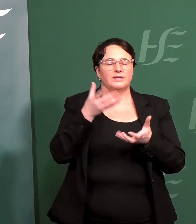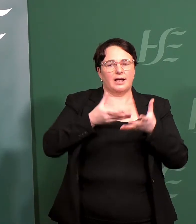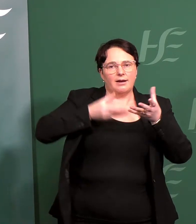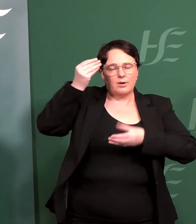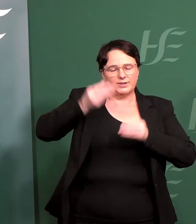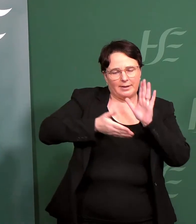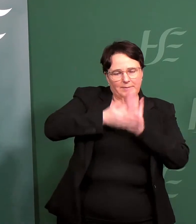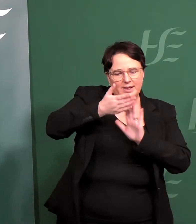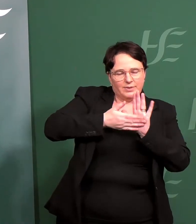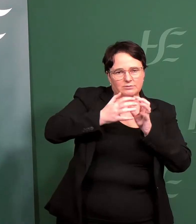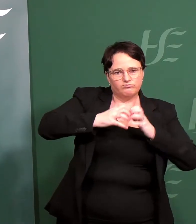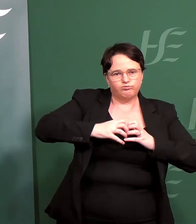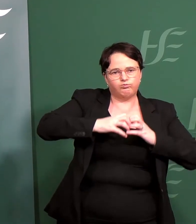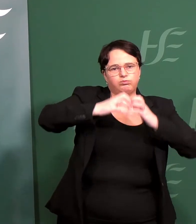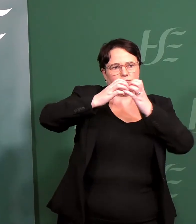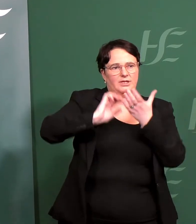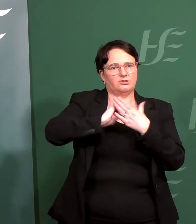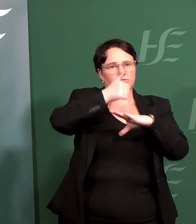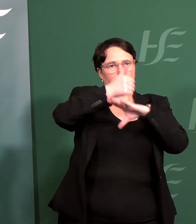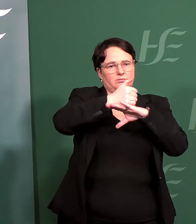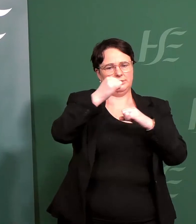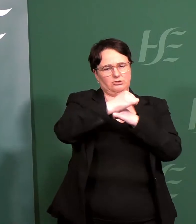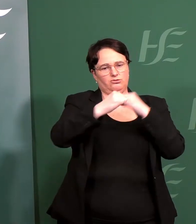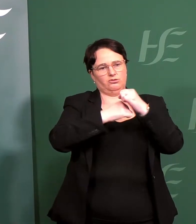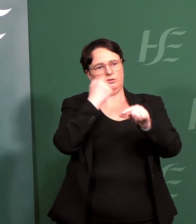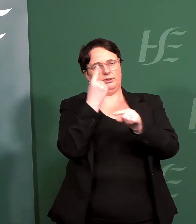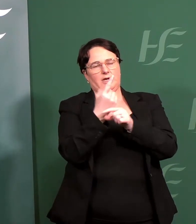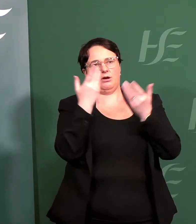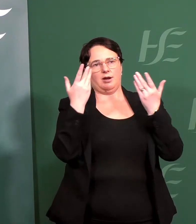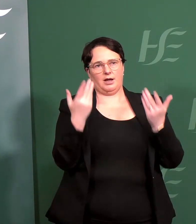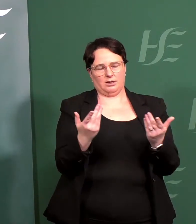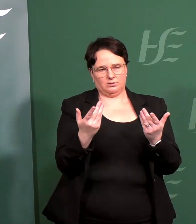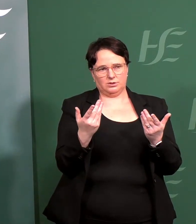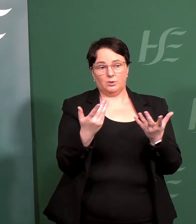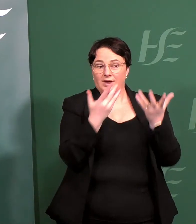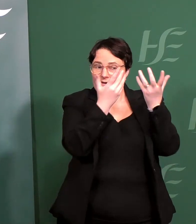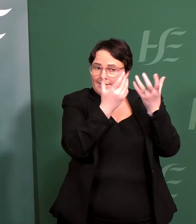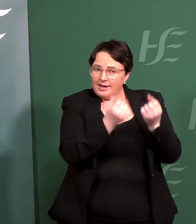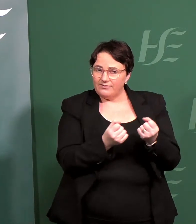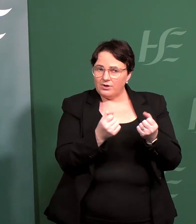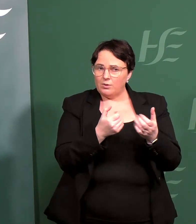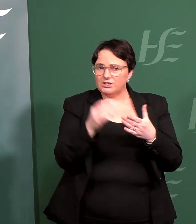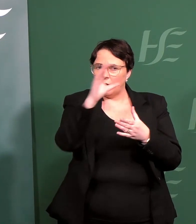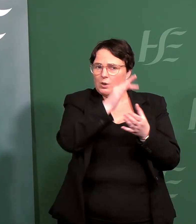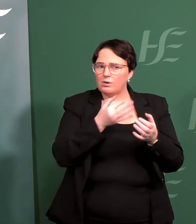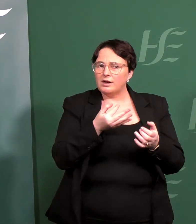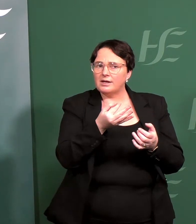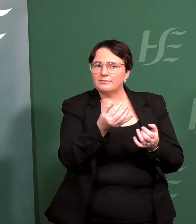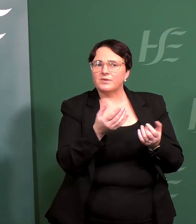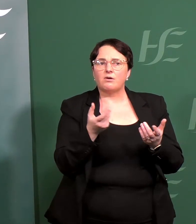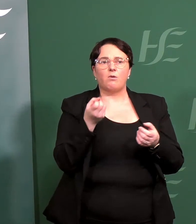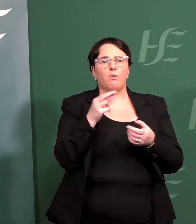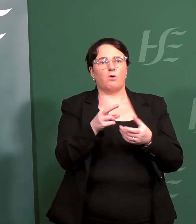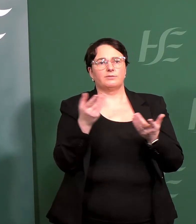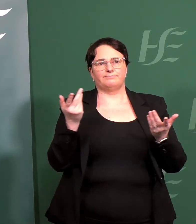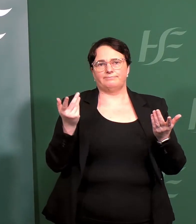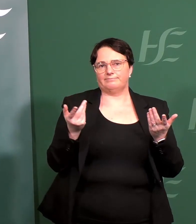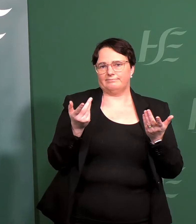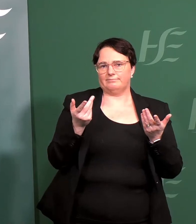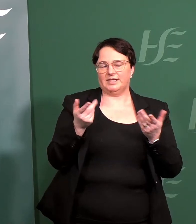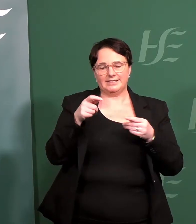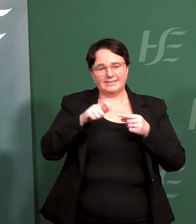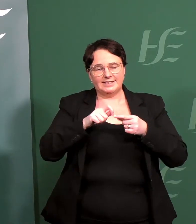that infrastructure that we put in place. And what does that look like for the future? What's the future for our testing and tracing